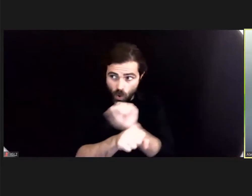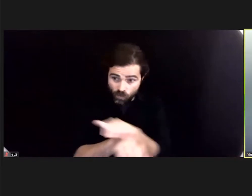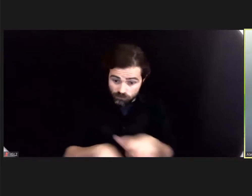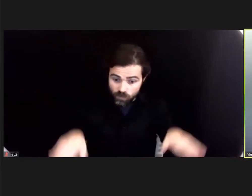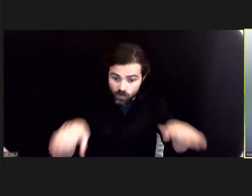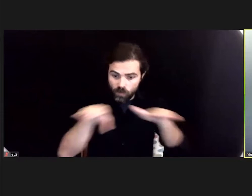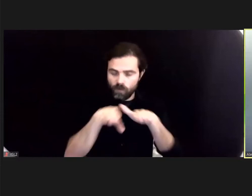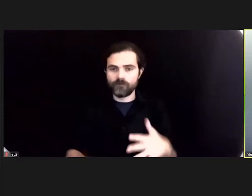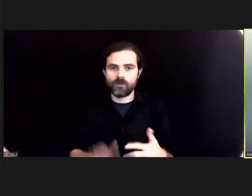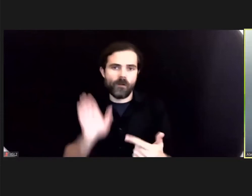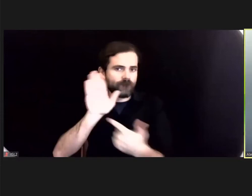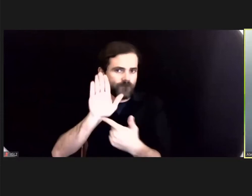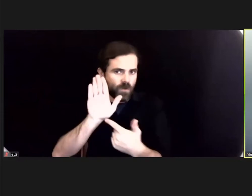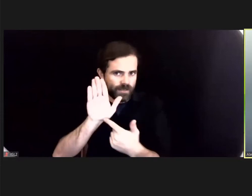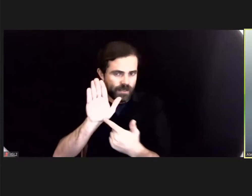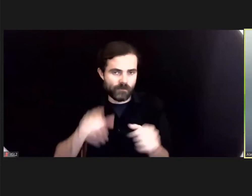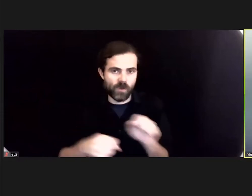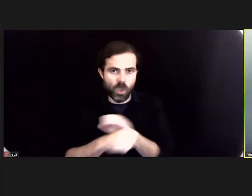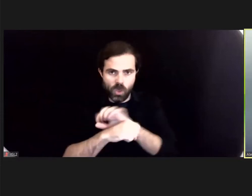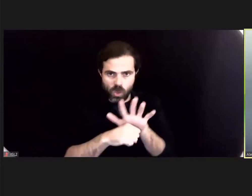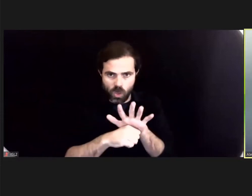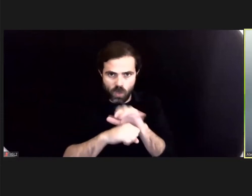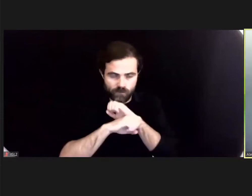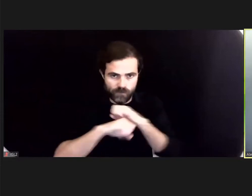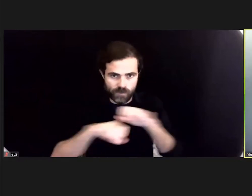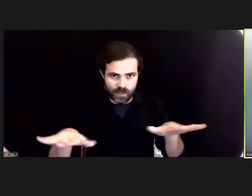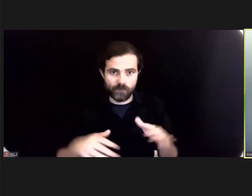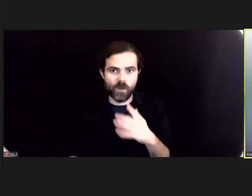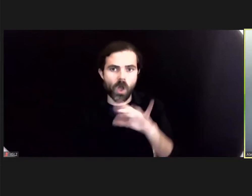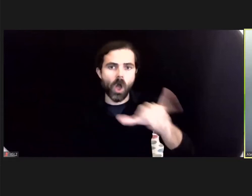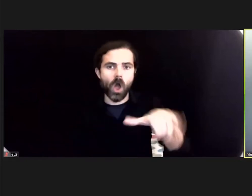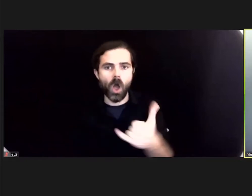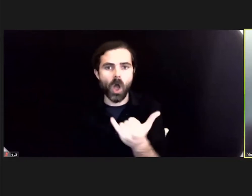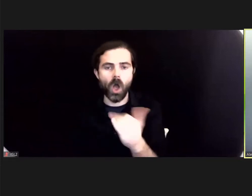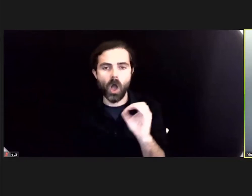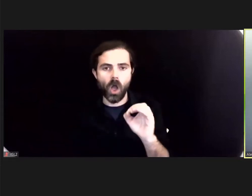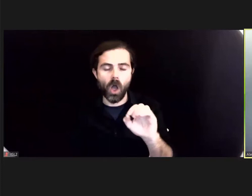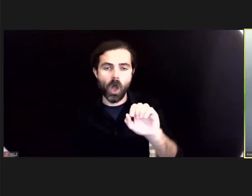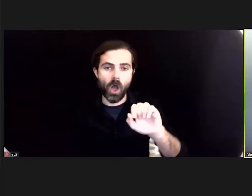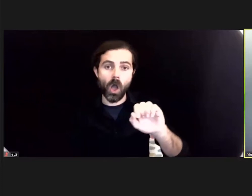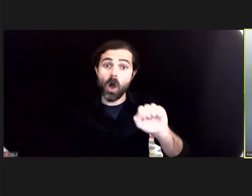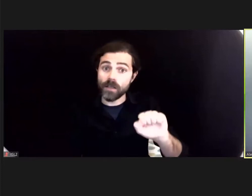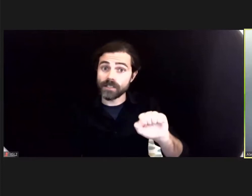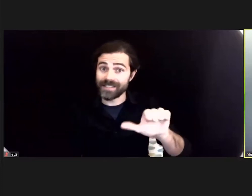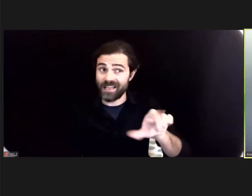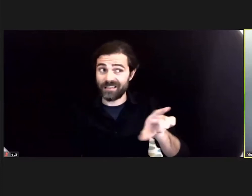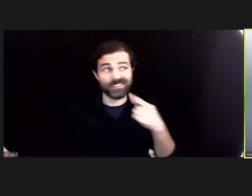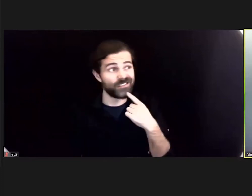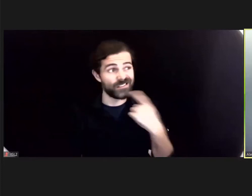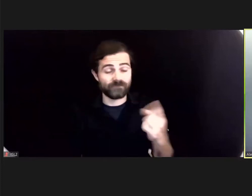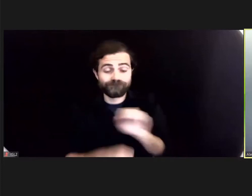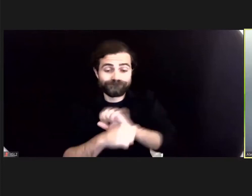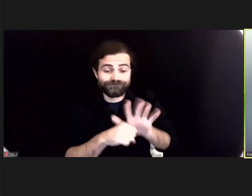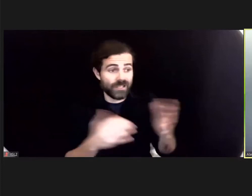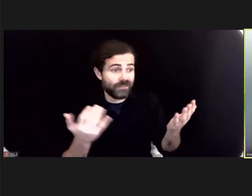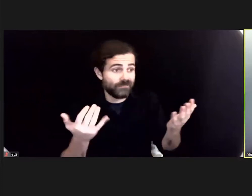the COVID-19 situation, and as Jose mentioned, has kind of pushed us all to work from home. And now